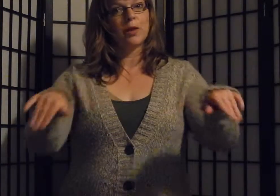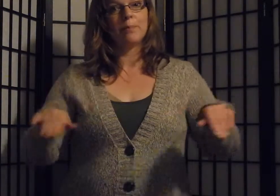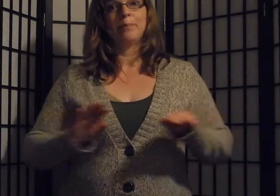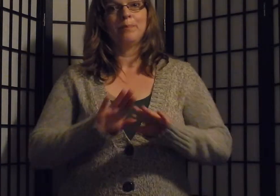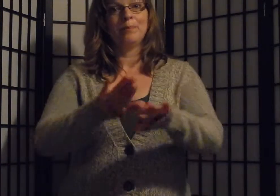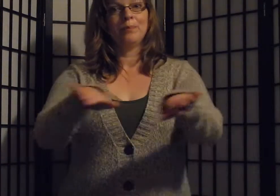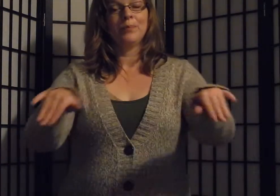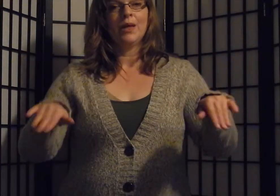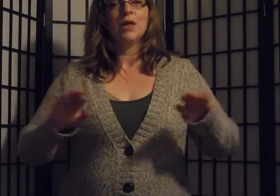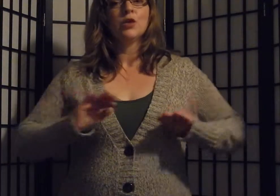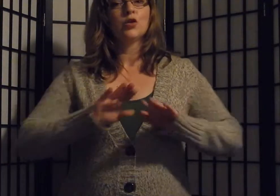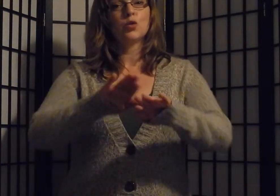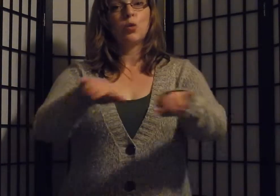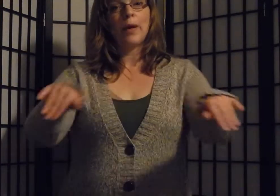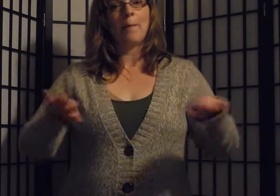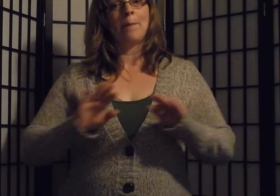swim. Swim.